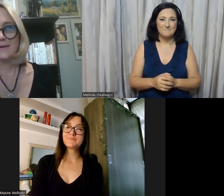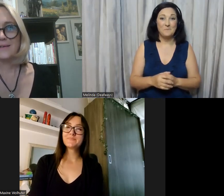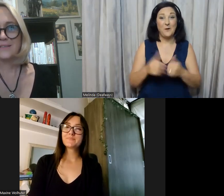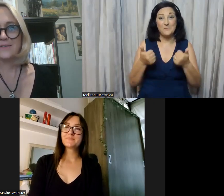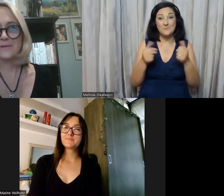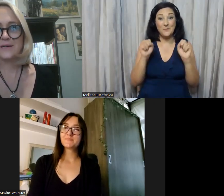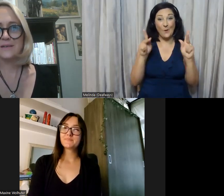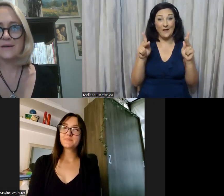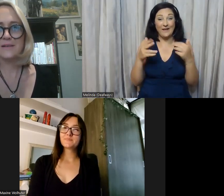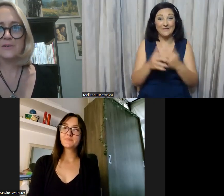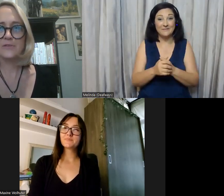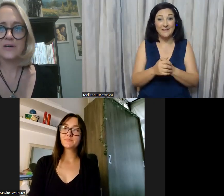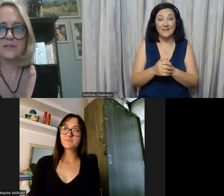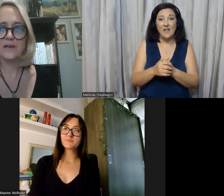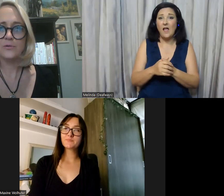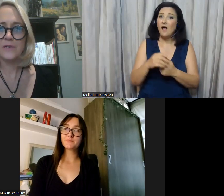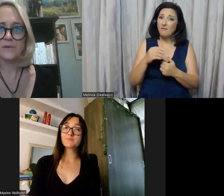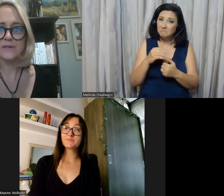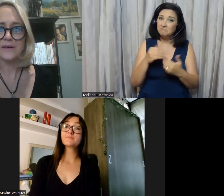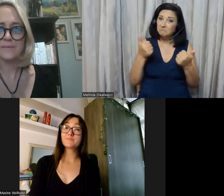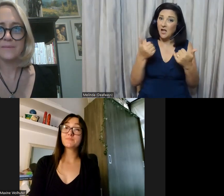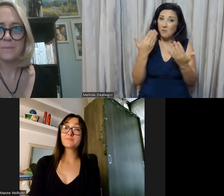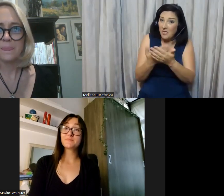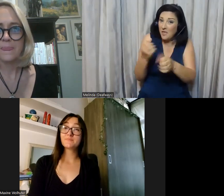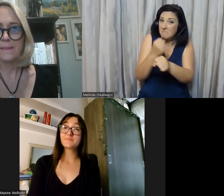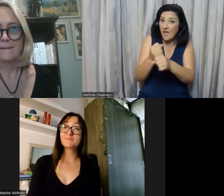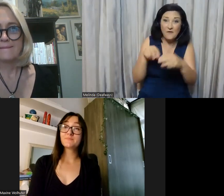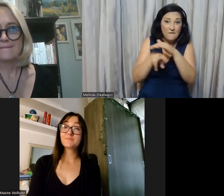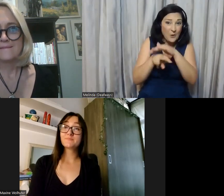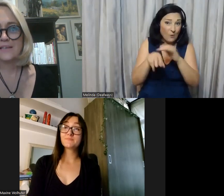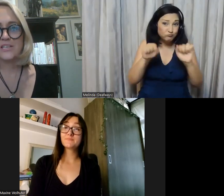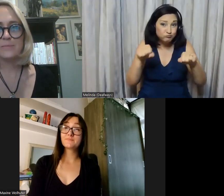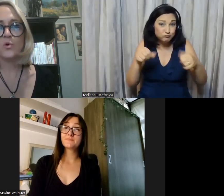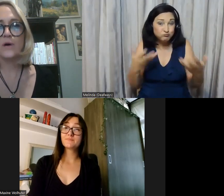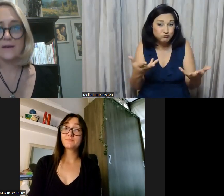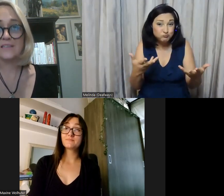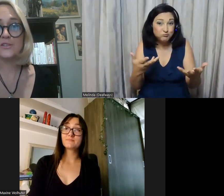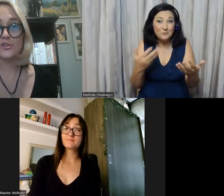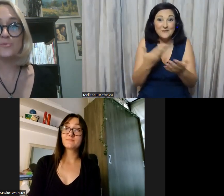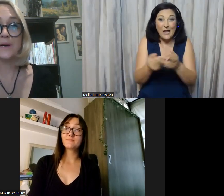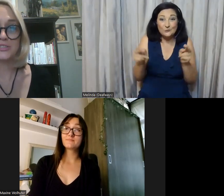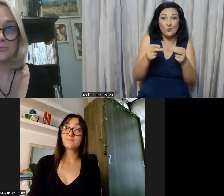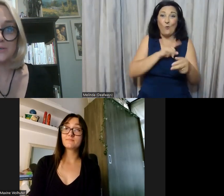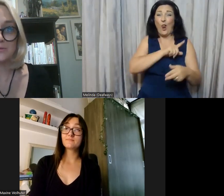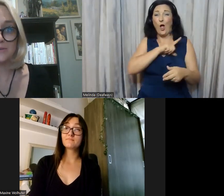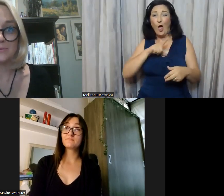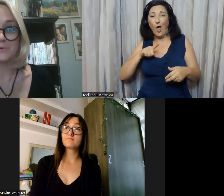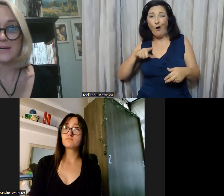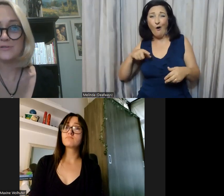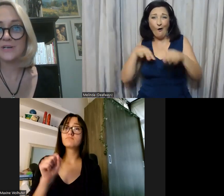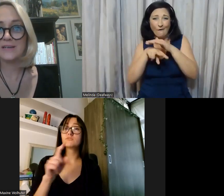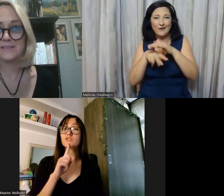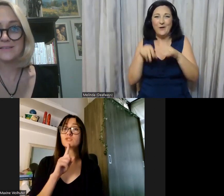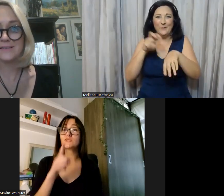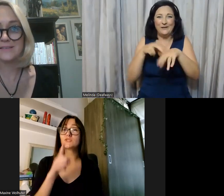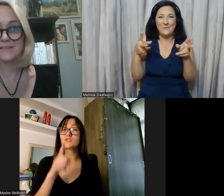Okay, so we can, I think you've got enough to work with, nee? Actually more, actually too much to work with. We will have to